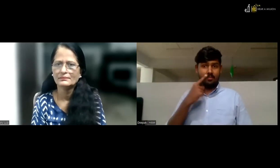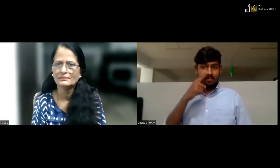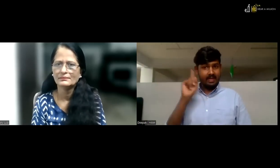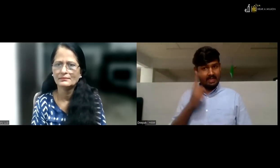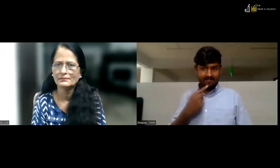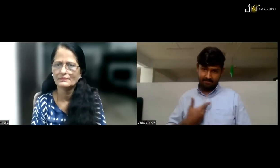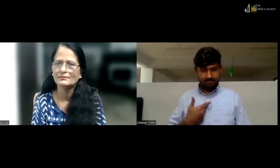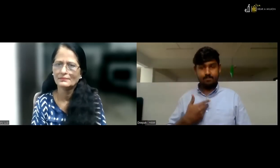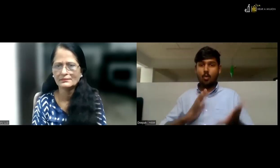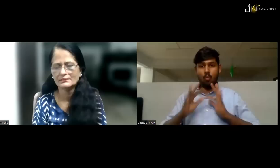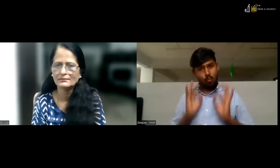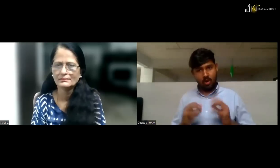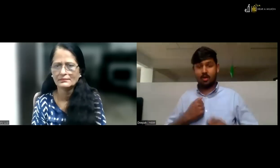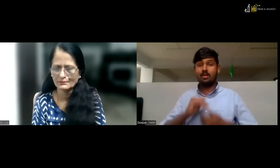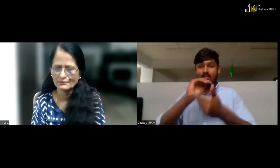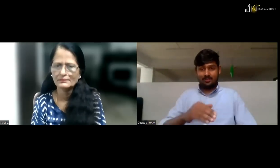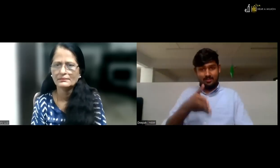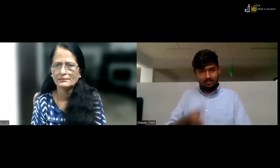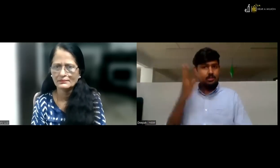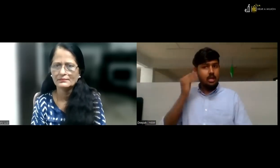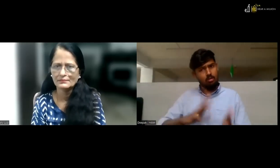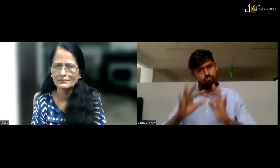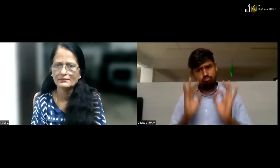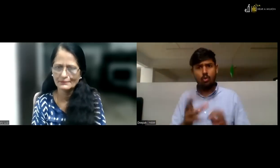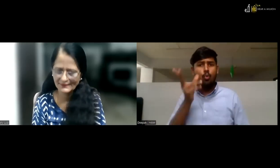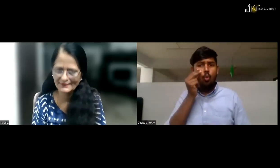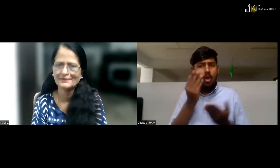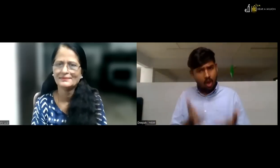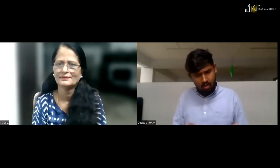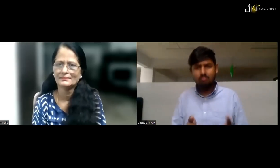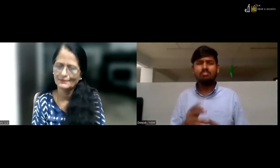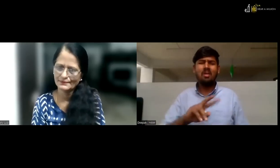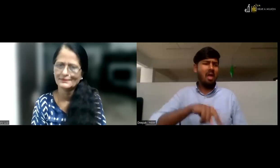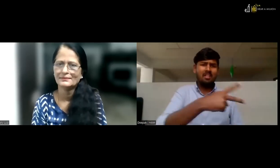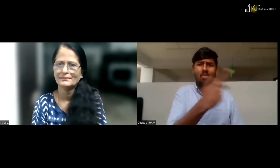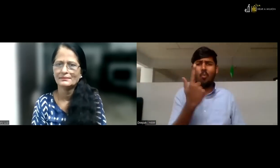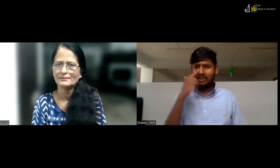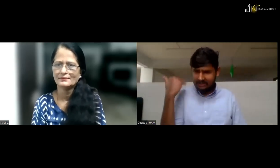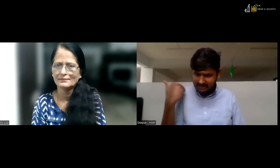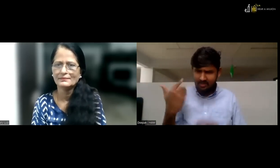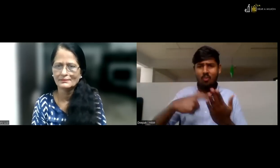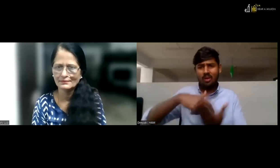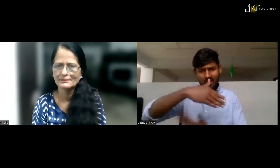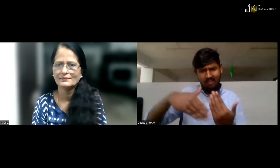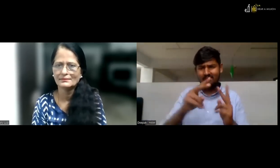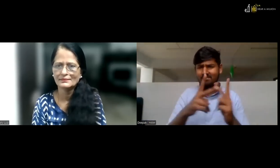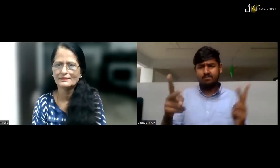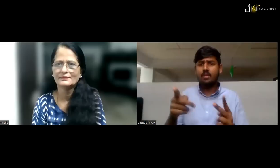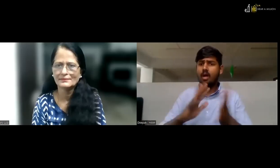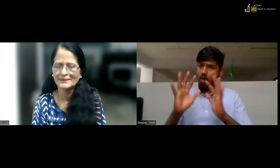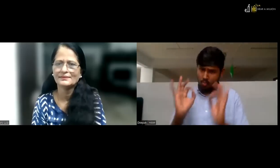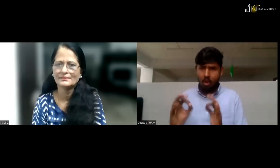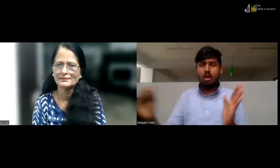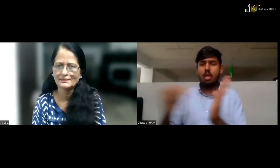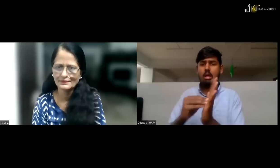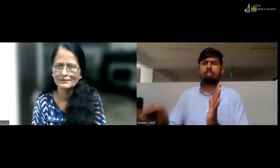hearing, who is good into sign language, or if I am a deaf person and I have a child who is like,